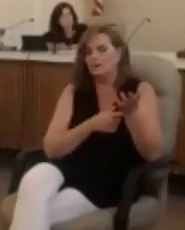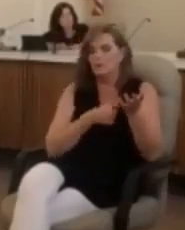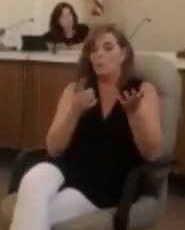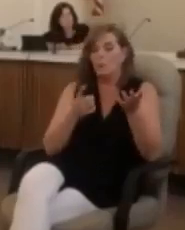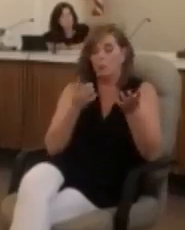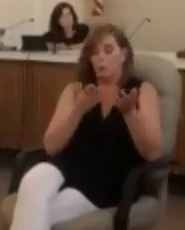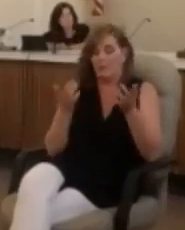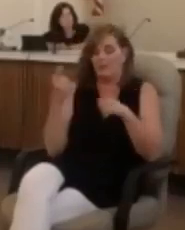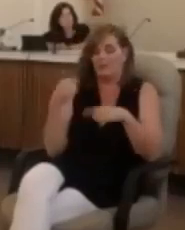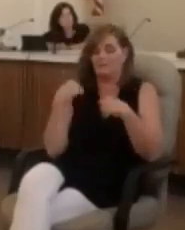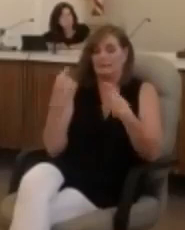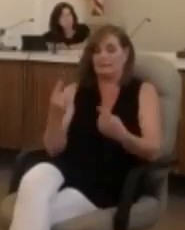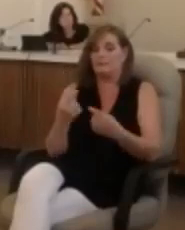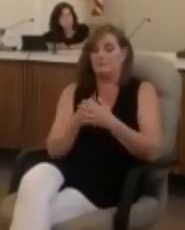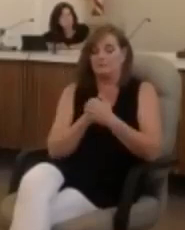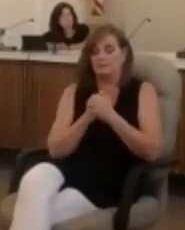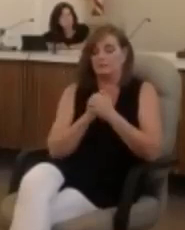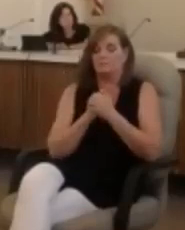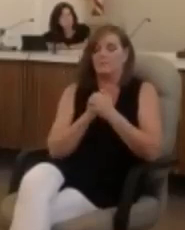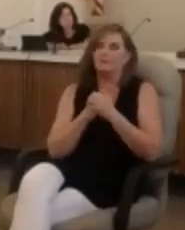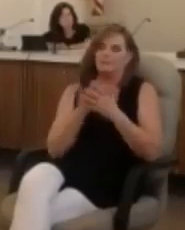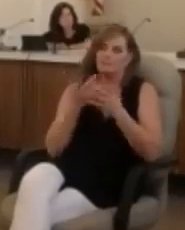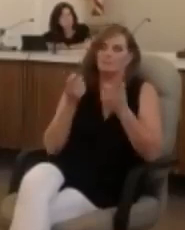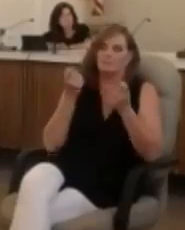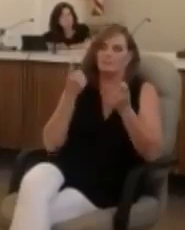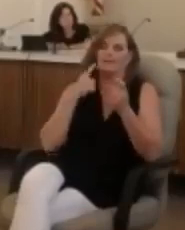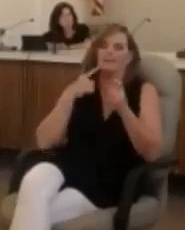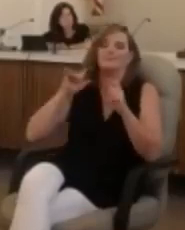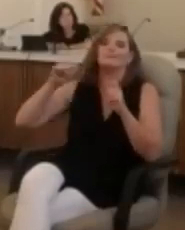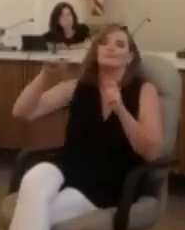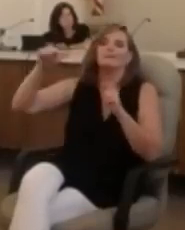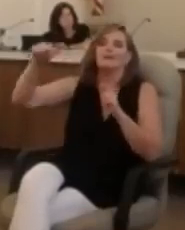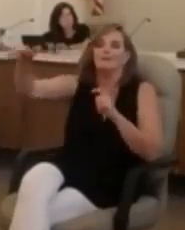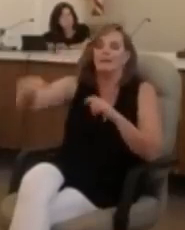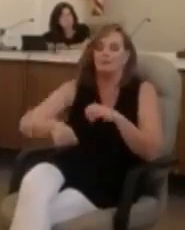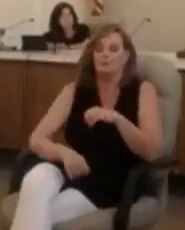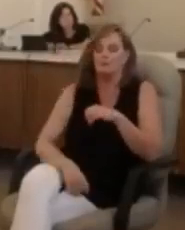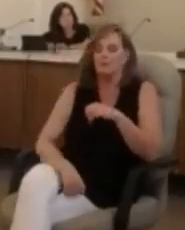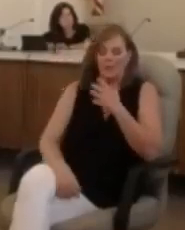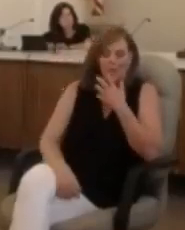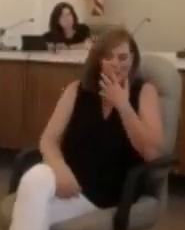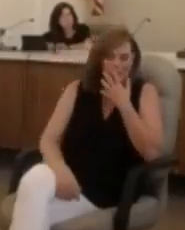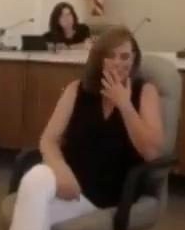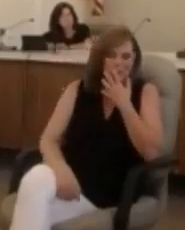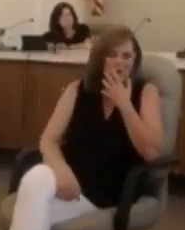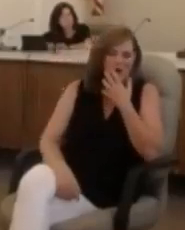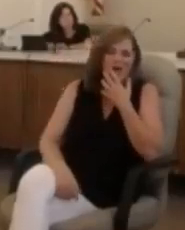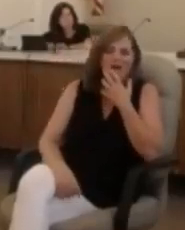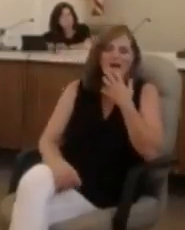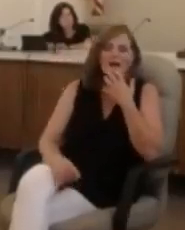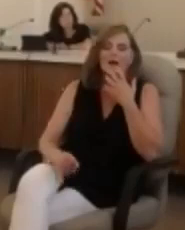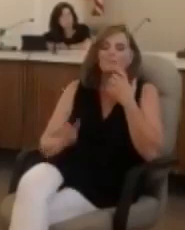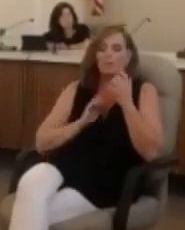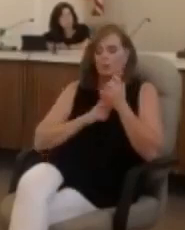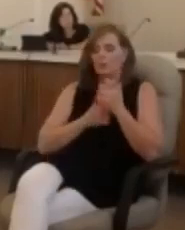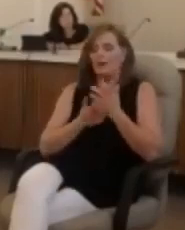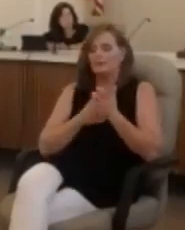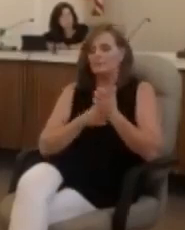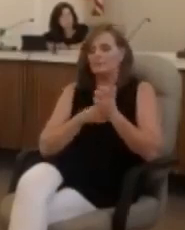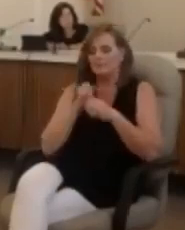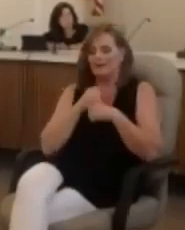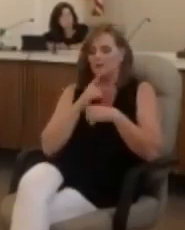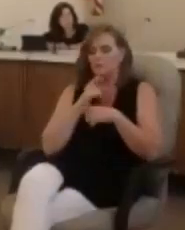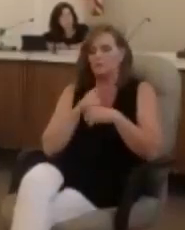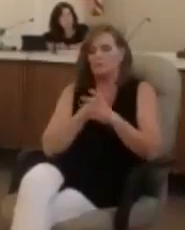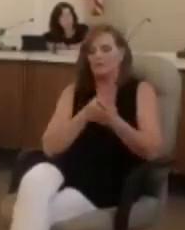since this is going to be sometime down the road and none of us may still be serving at the time it finally gets built, we want to actually have it stipulations in there